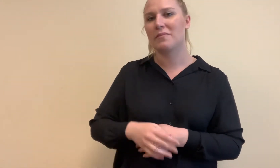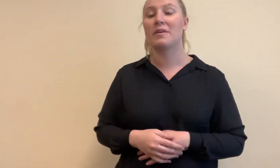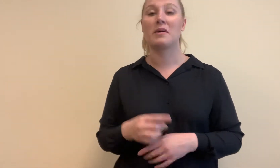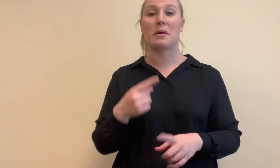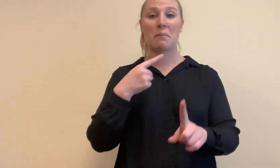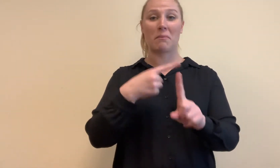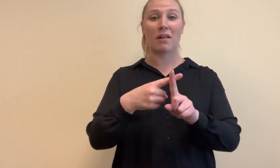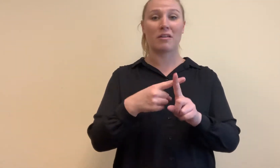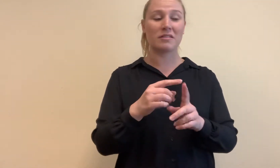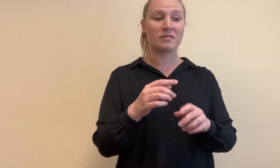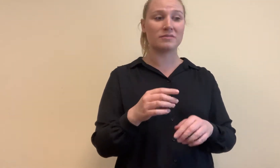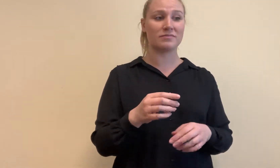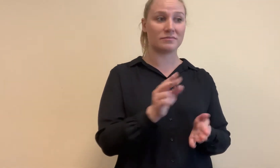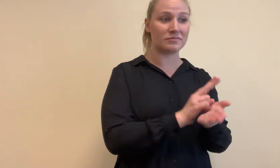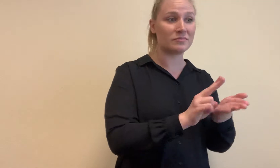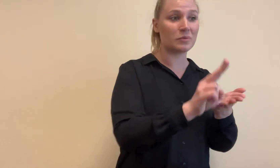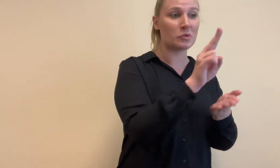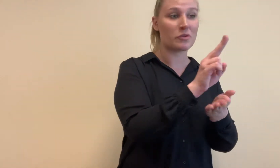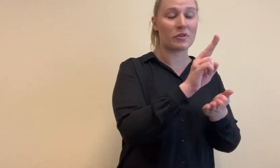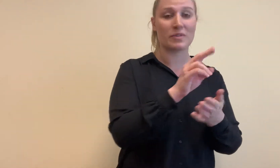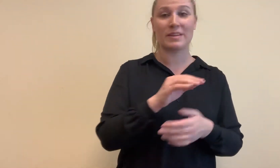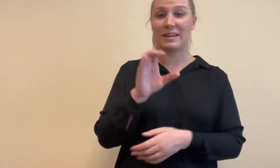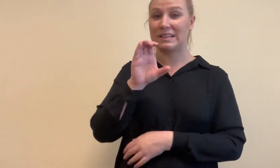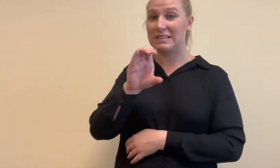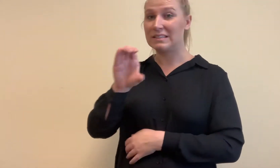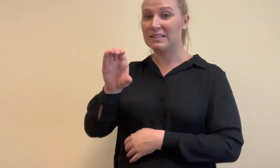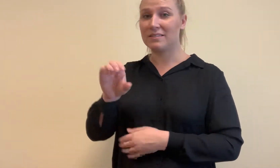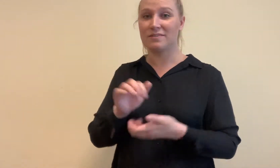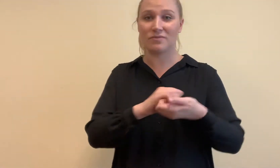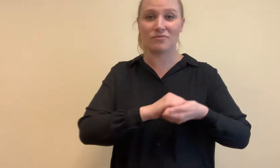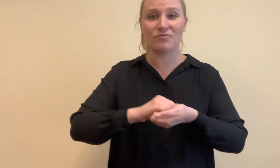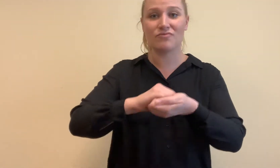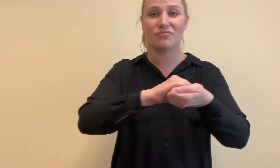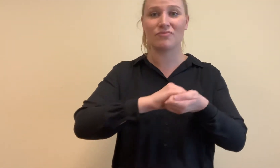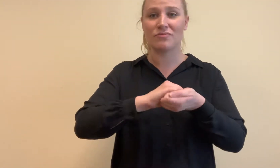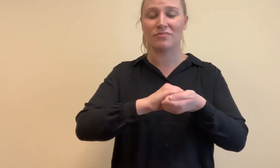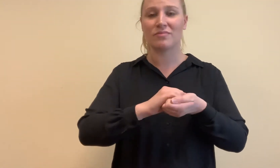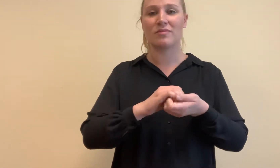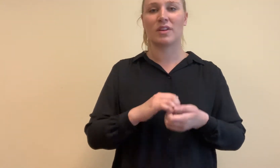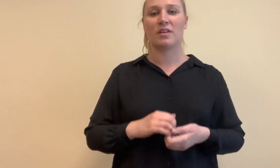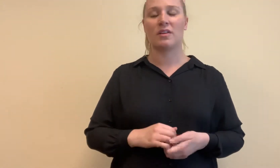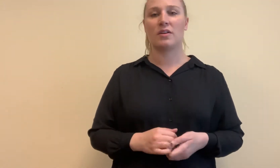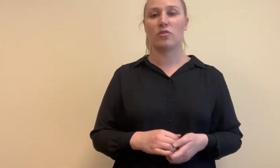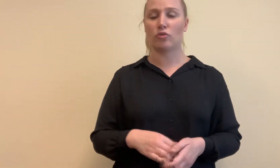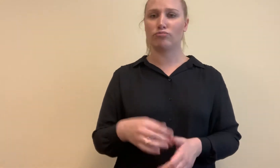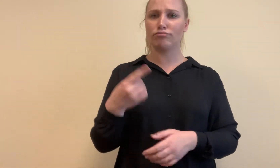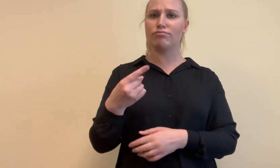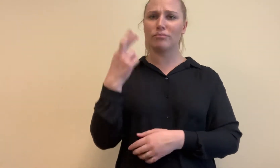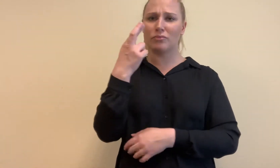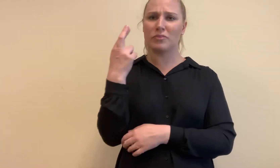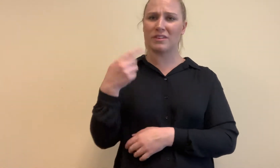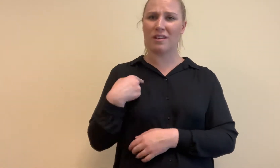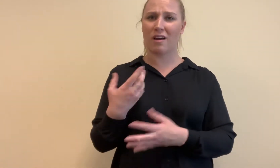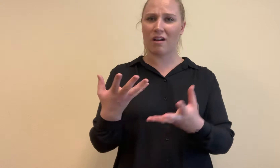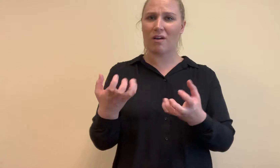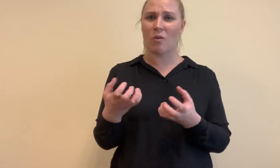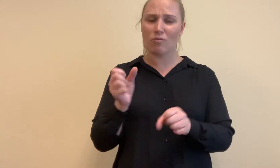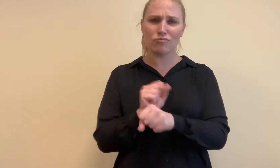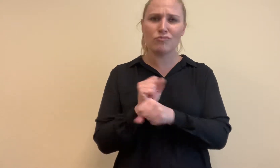partnership with the university here, as well as Chemeketa, with some great things. That's part of the reason I came here, because of the alignment that is